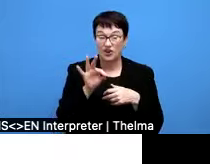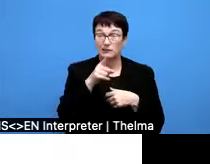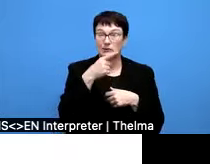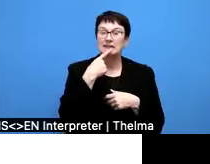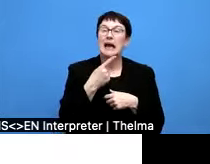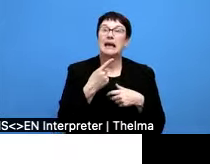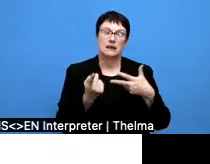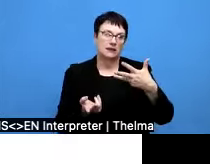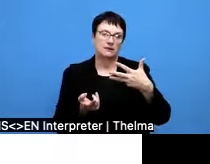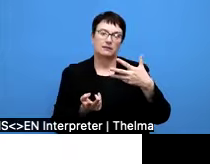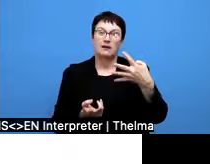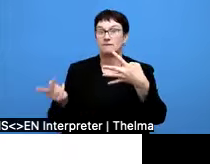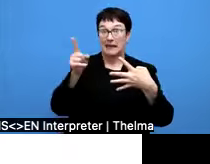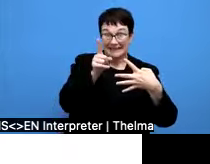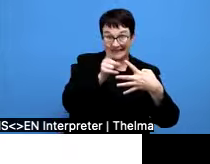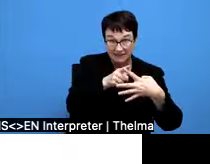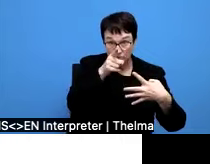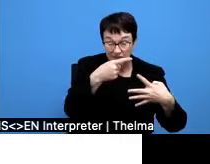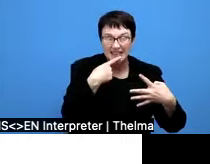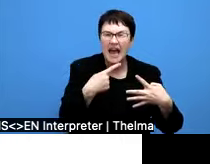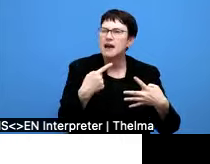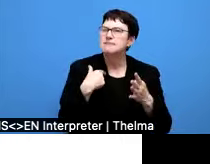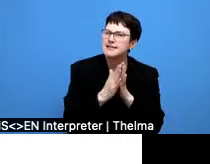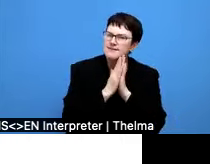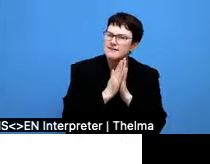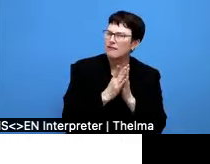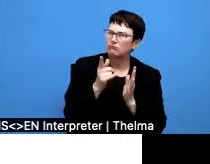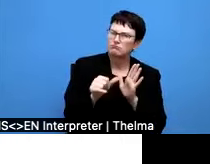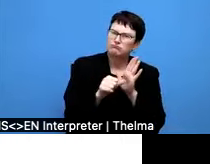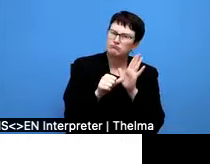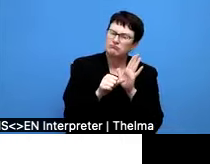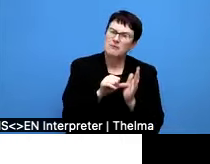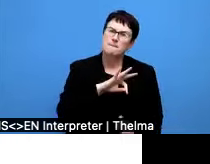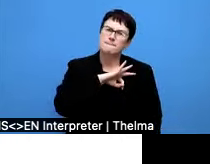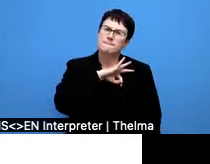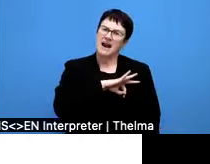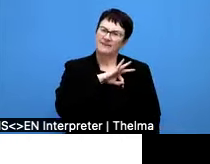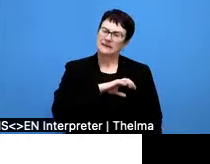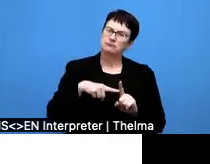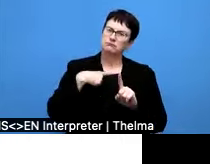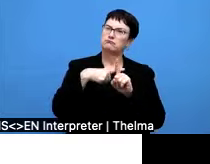included partially, what key benefits are included for persons with disabilities?